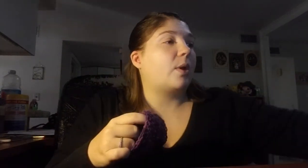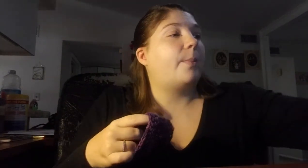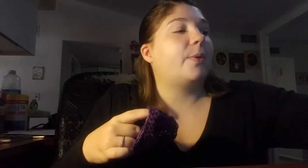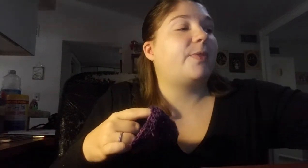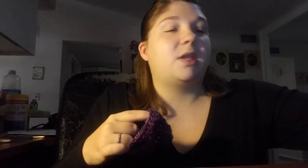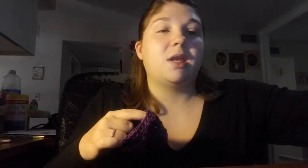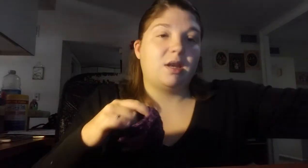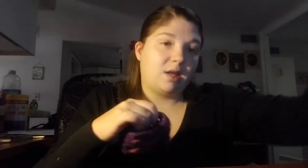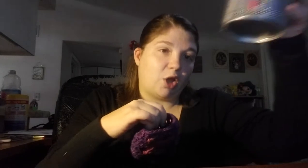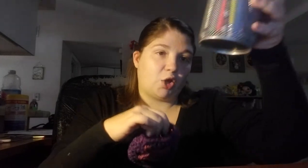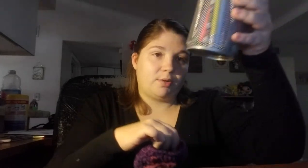put this in here.